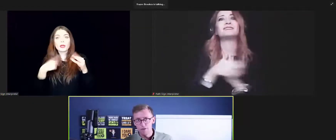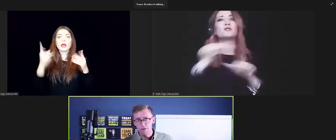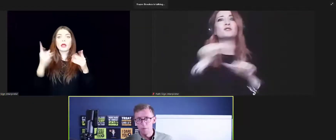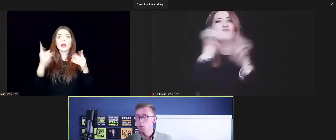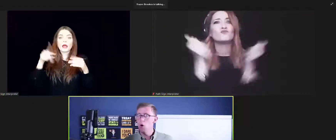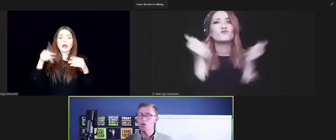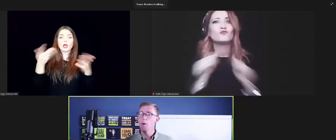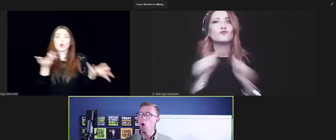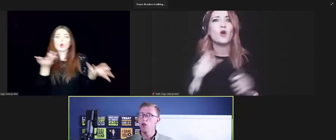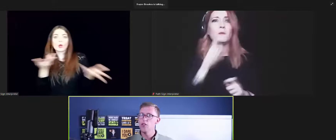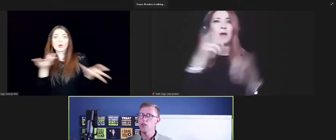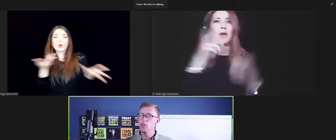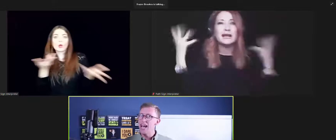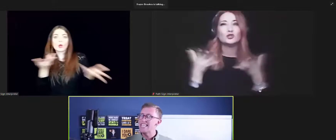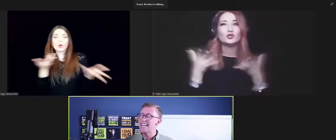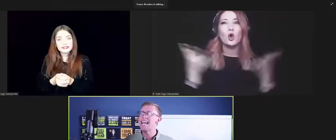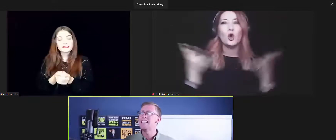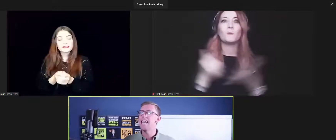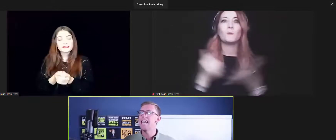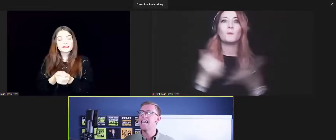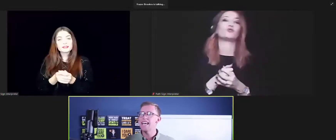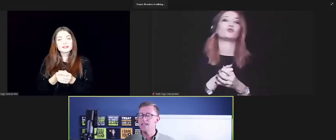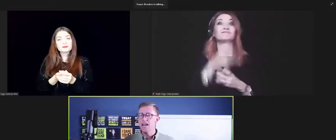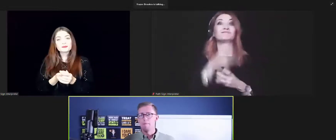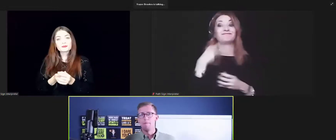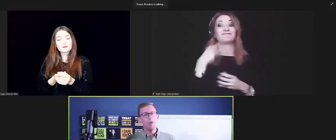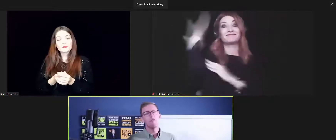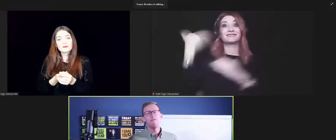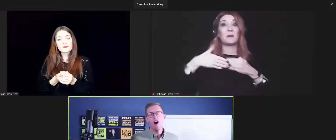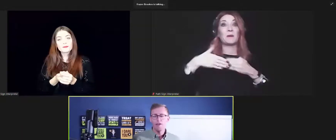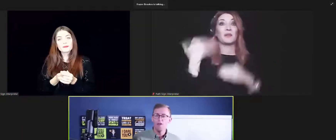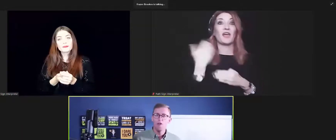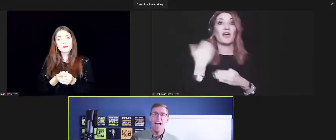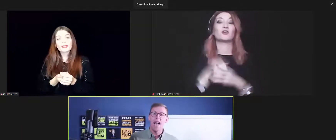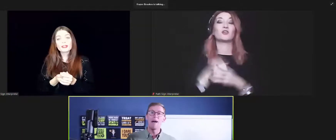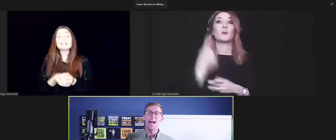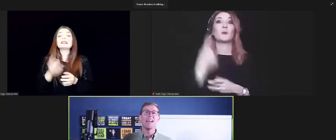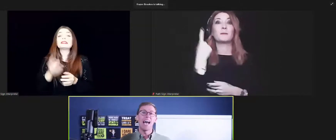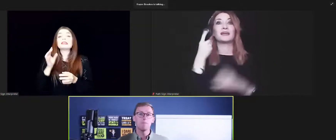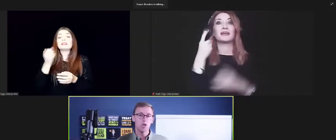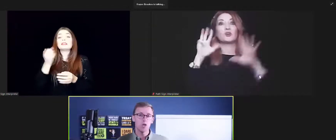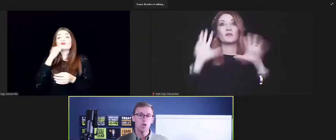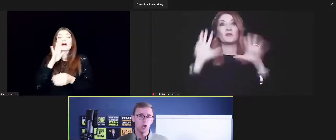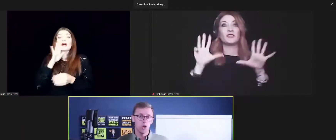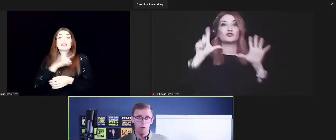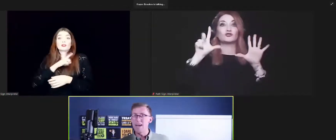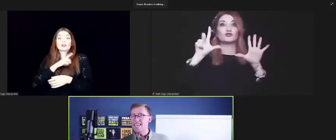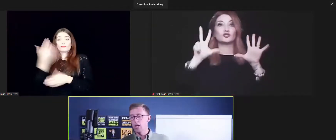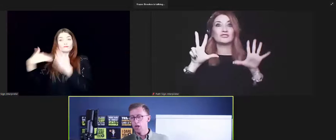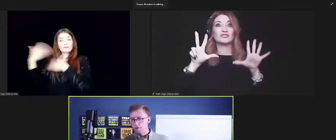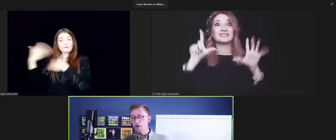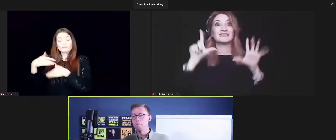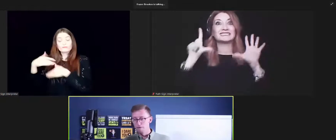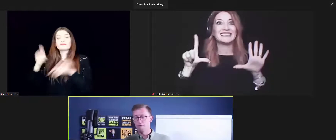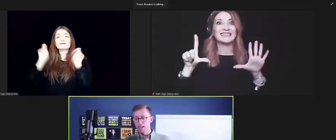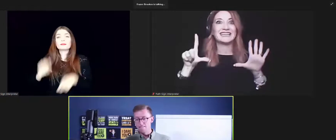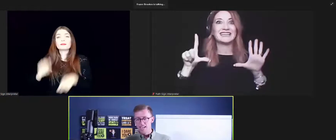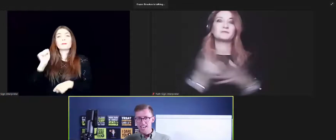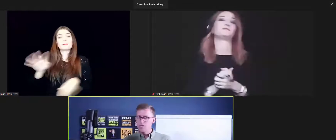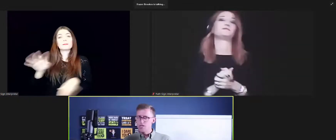1987, but I wasn't born until 1988. My mother and father thought that MLM stood for Make Love